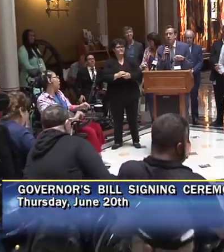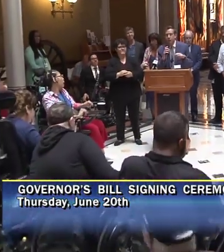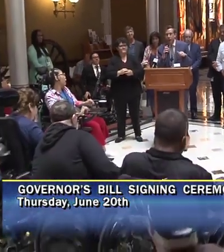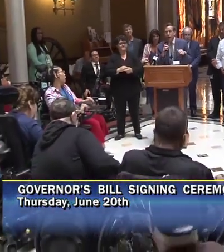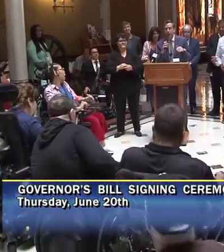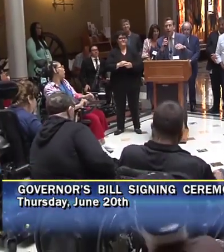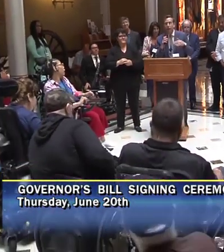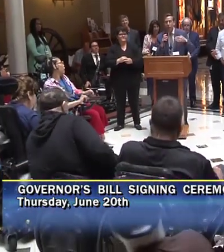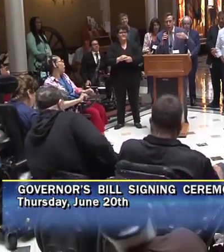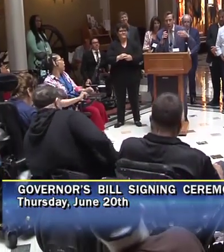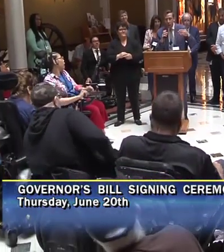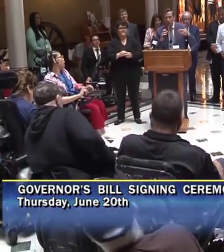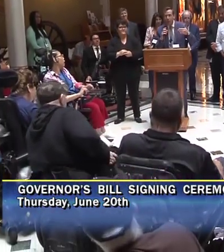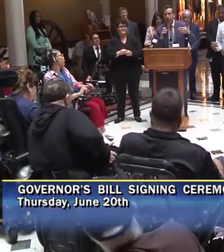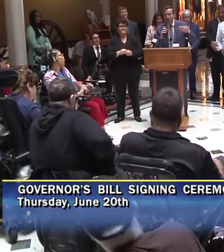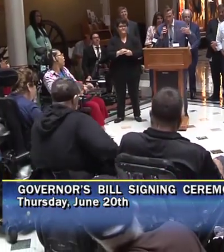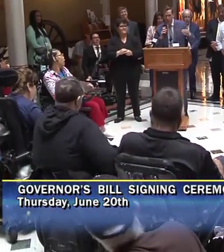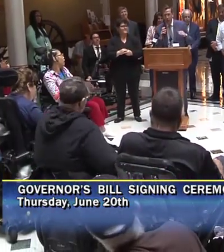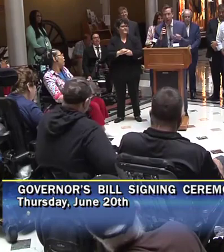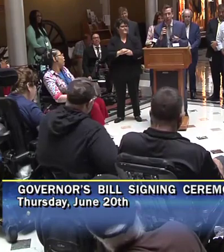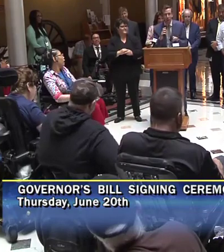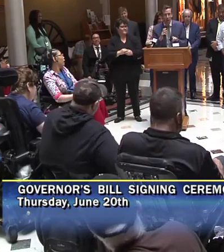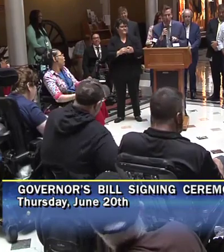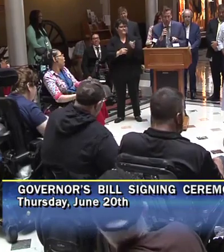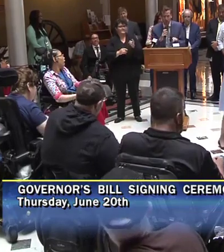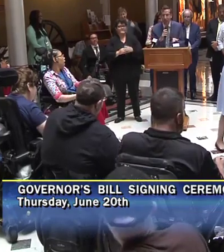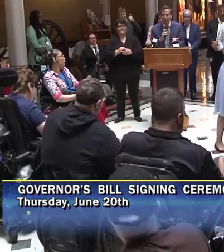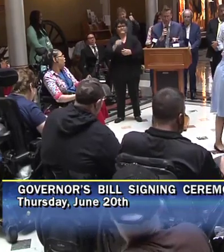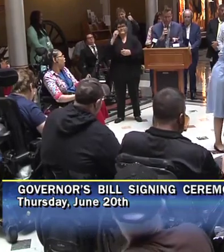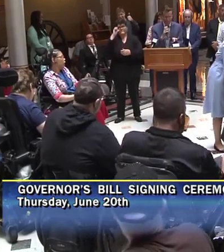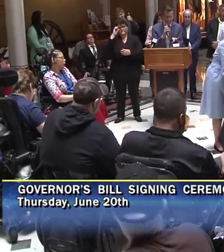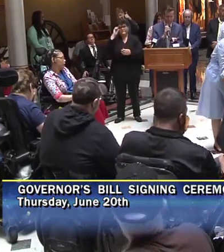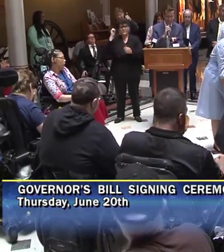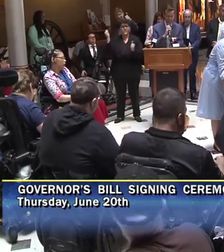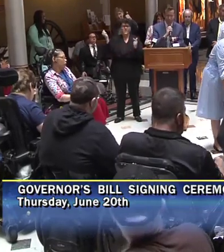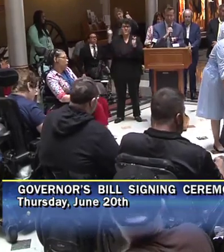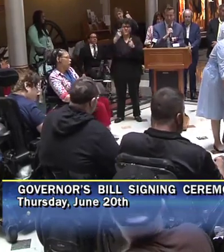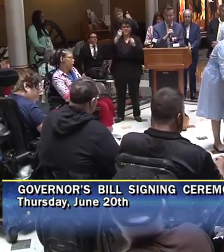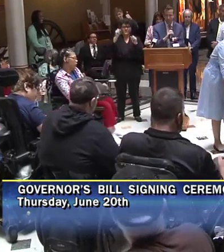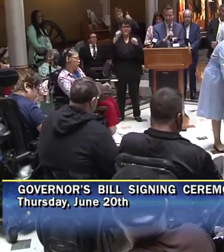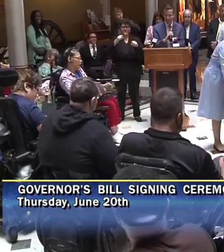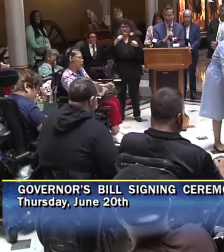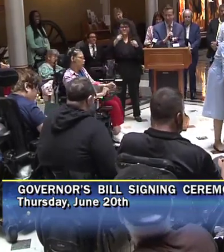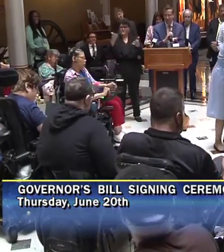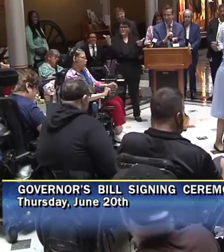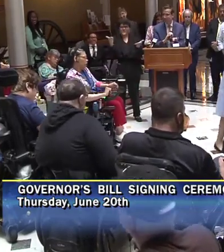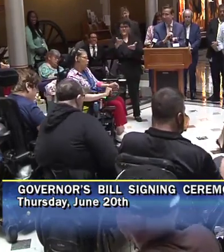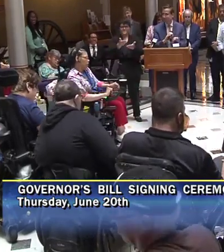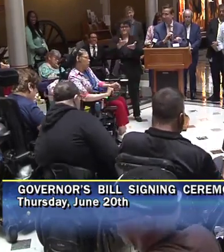Not as many. We're going to welcome up everyone in a wheelchair who would like to come up. Everyone.